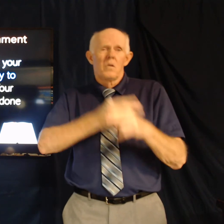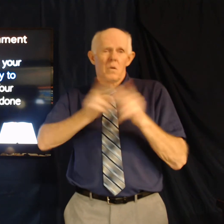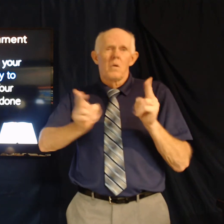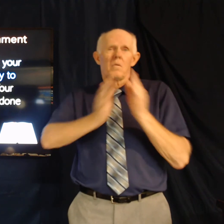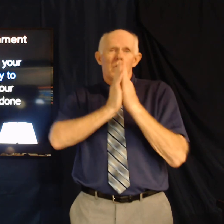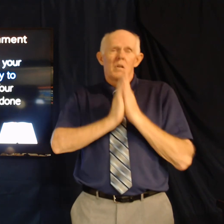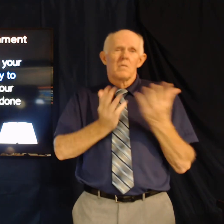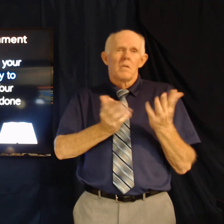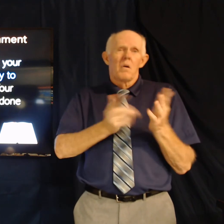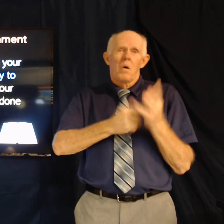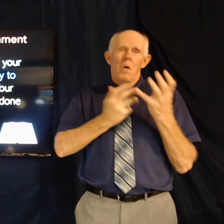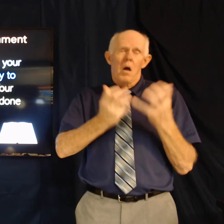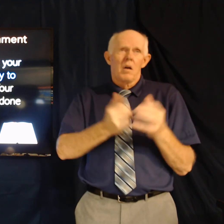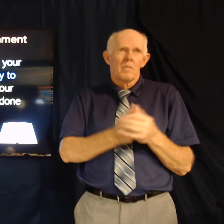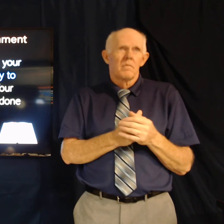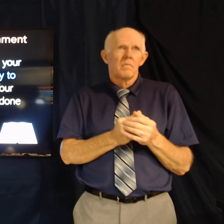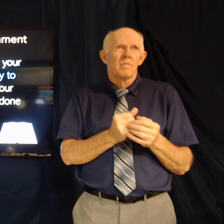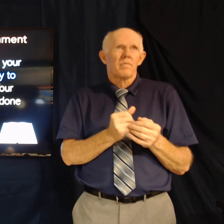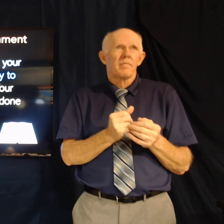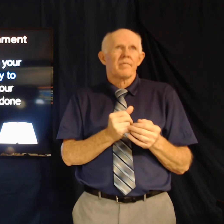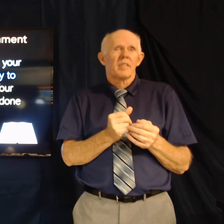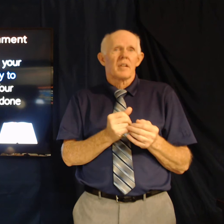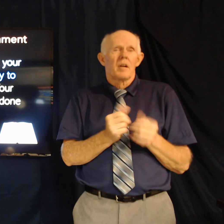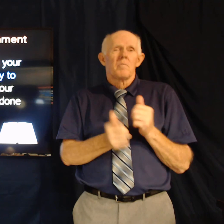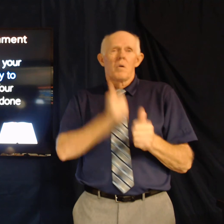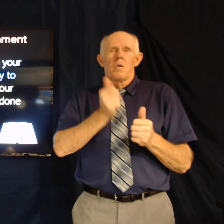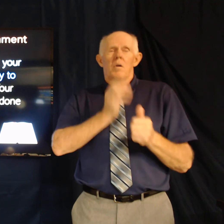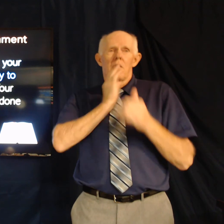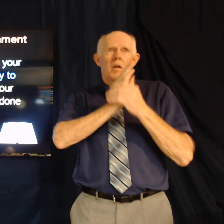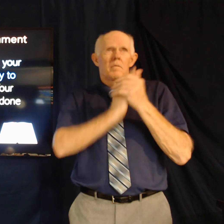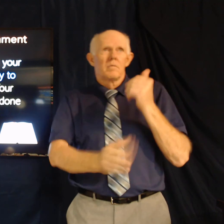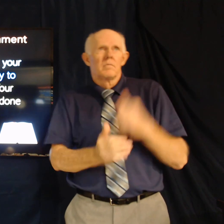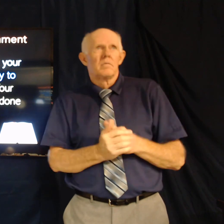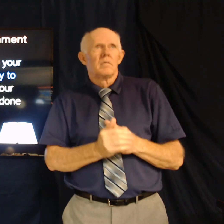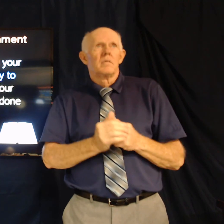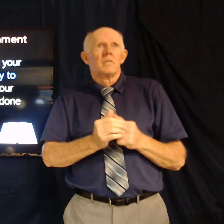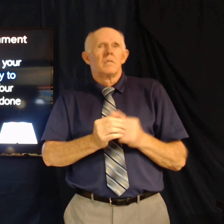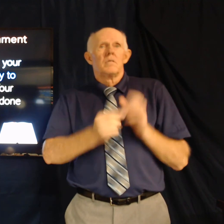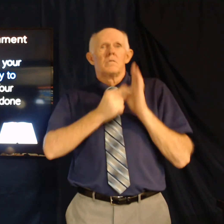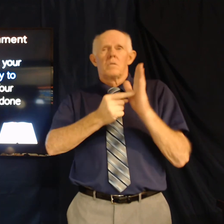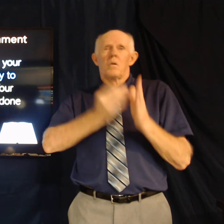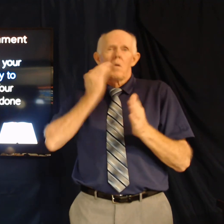we don't have to pray long. We can pray short prayers. We can pray humble prayers.